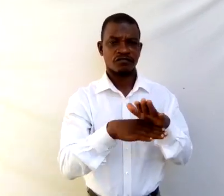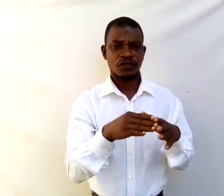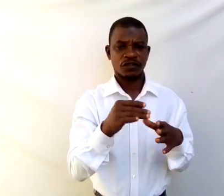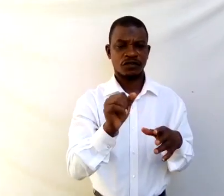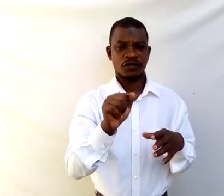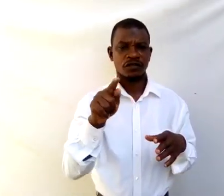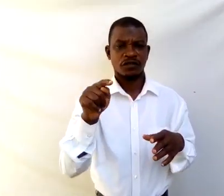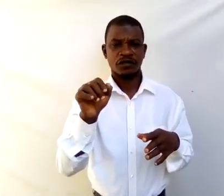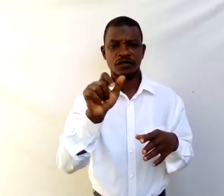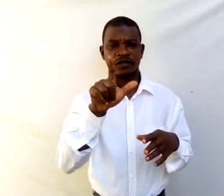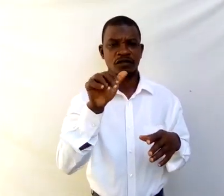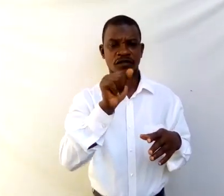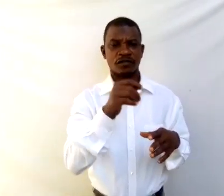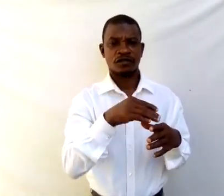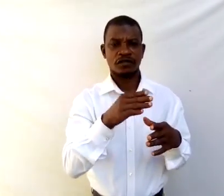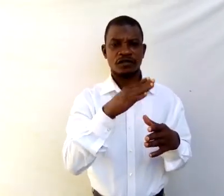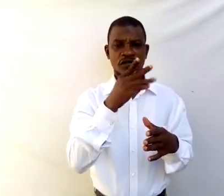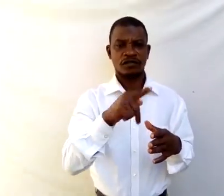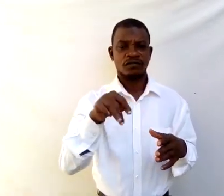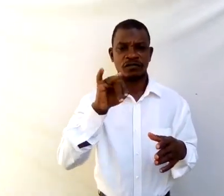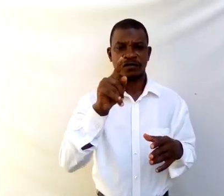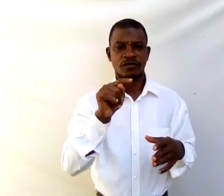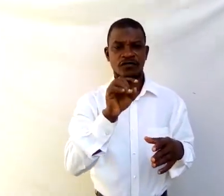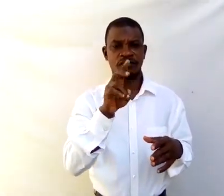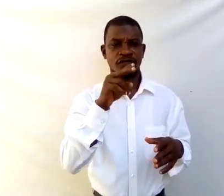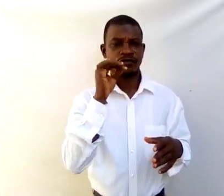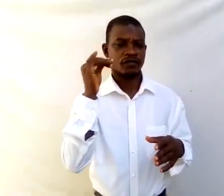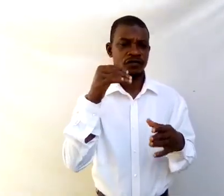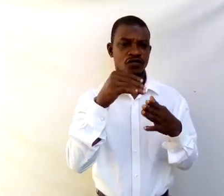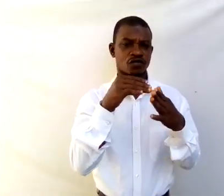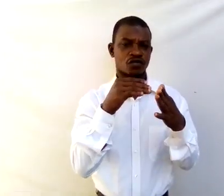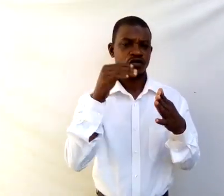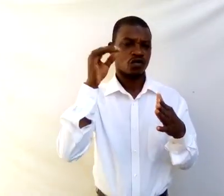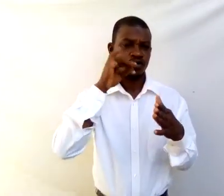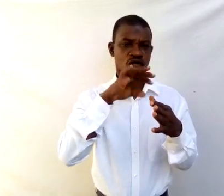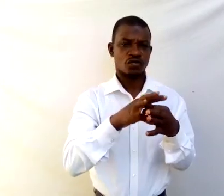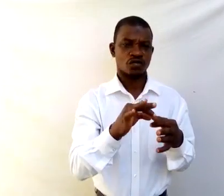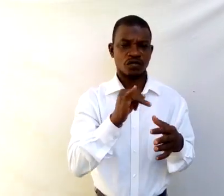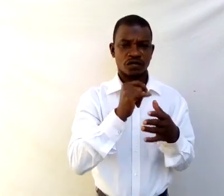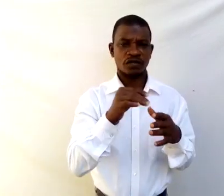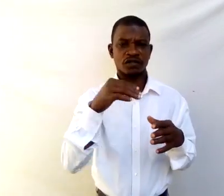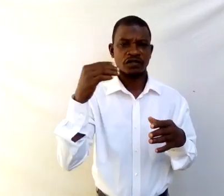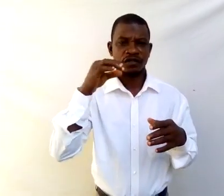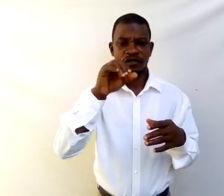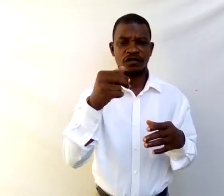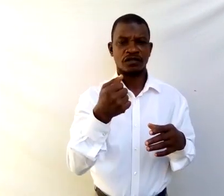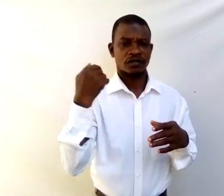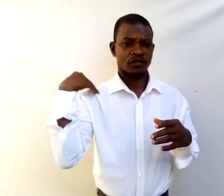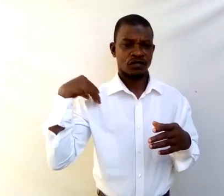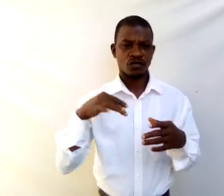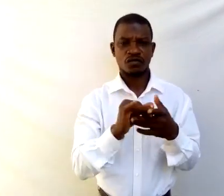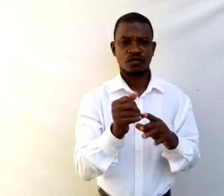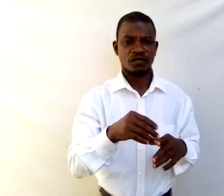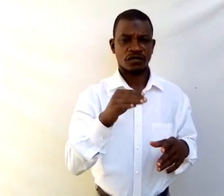and axis, is the pivot joint. At the shoulder and hip is the ball and socket